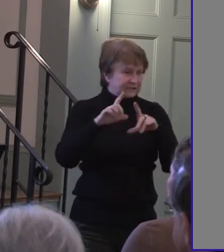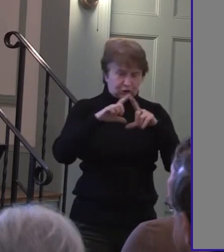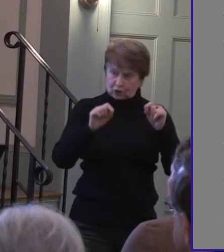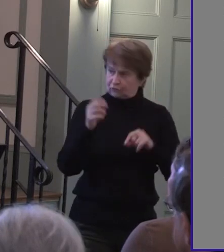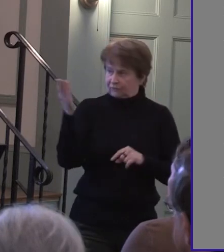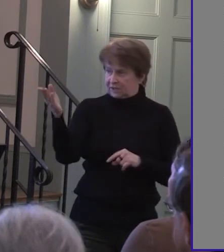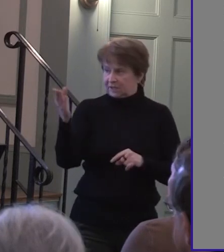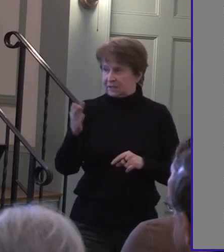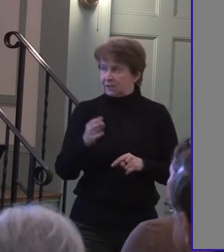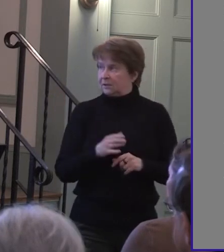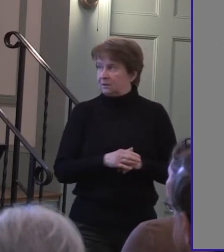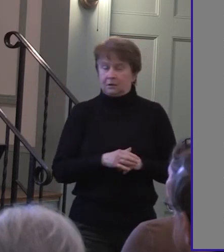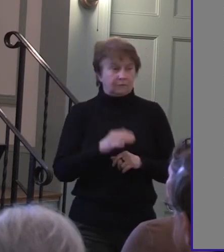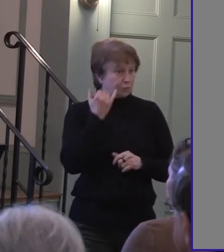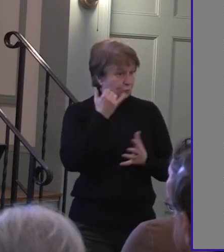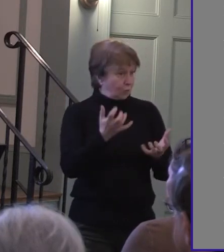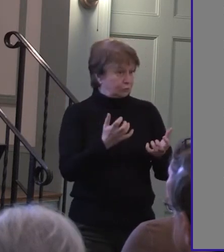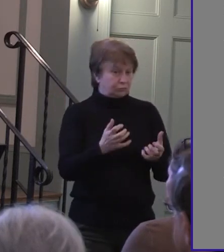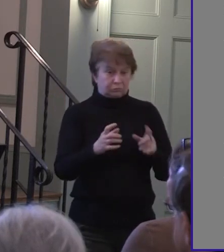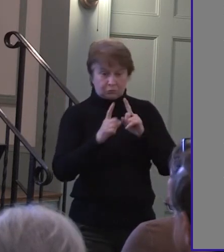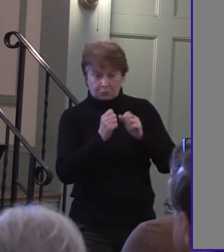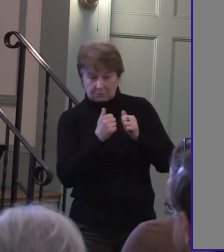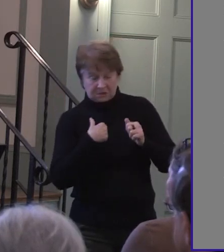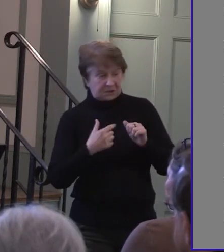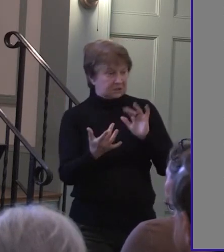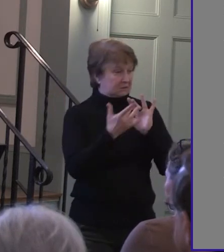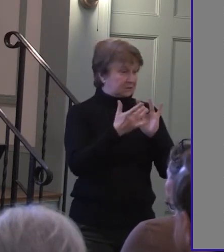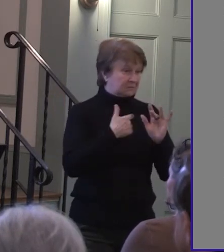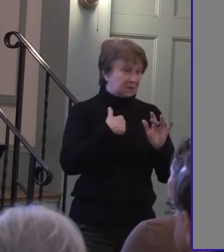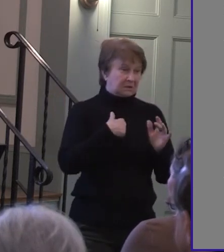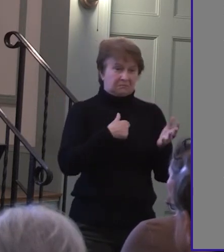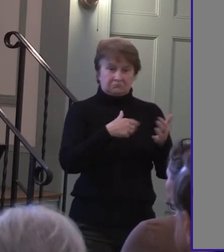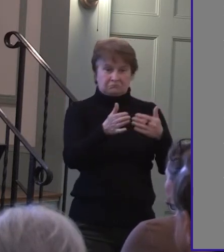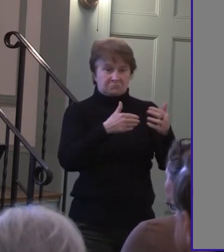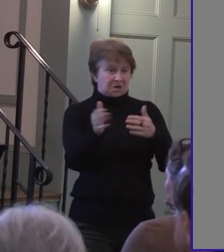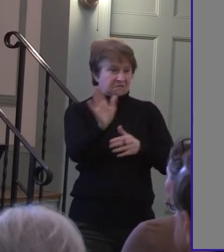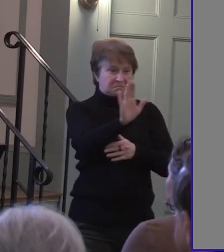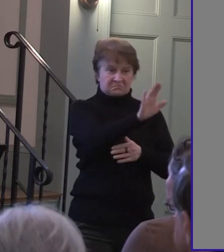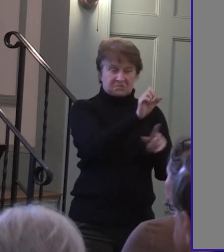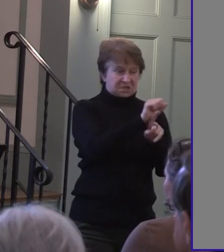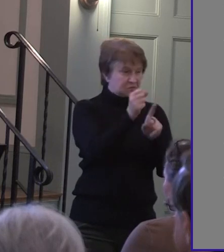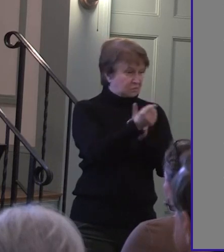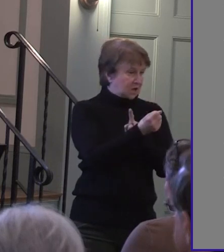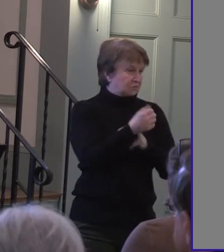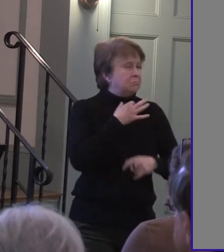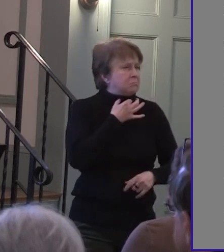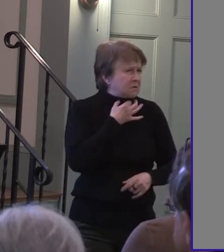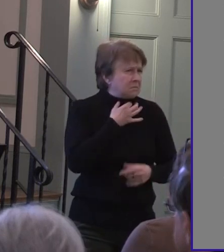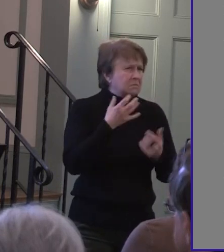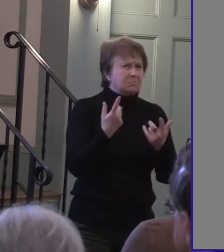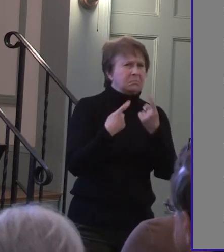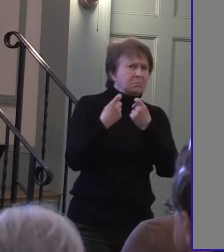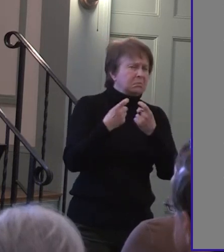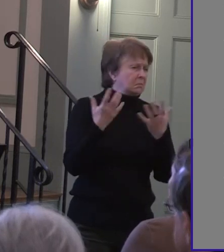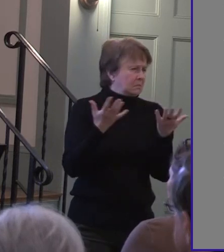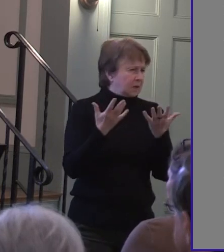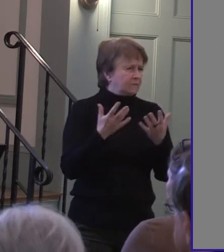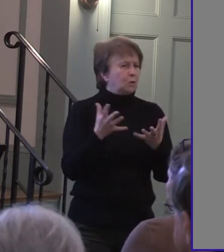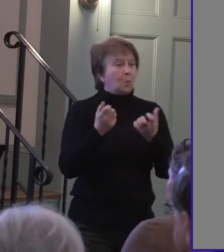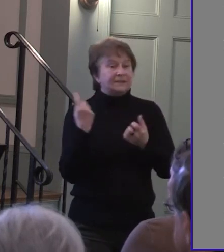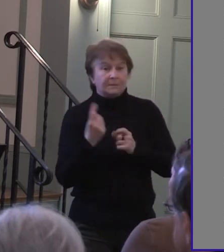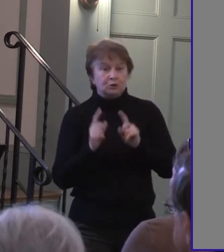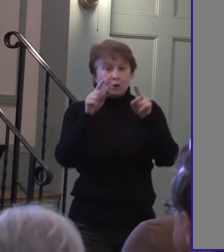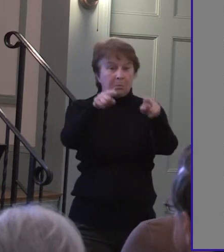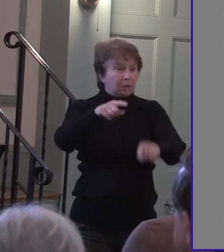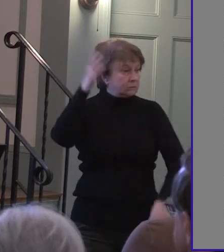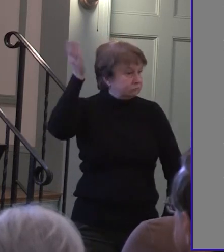there. If you ever want to talk to me, call me for any situations that you might be curious about, or want someone to come out and